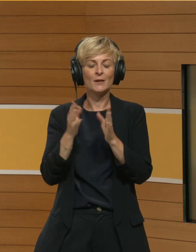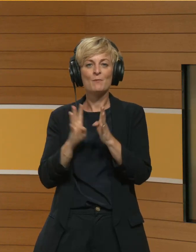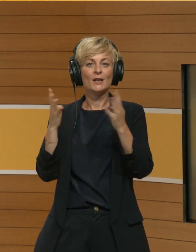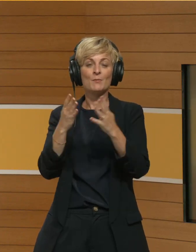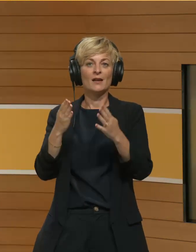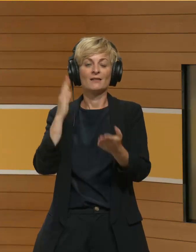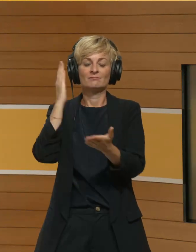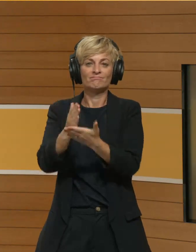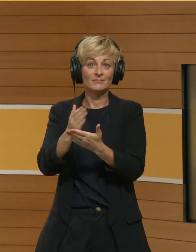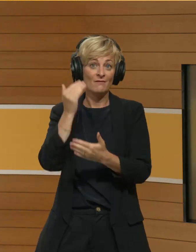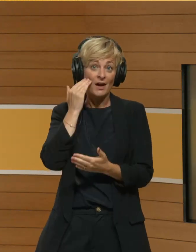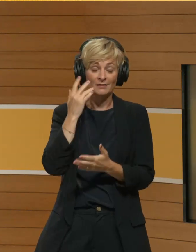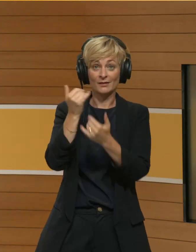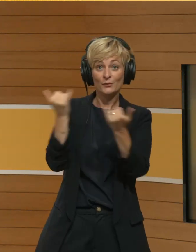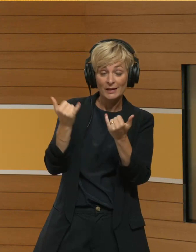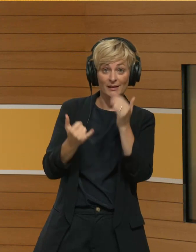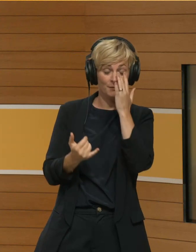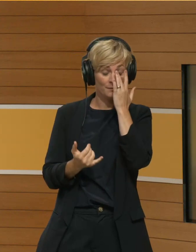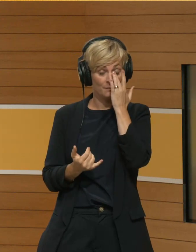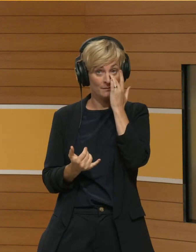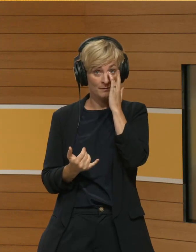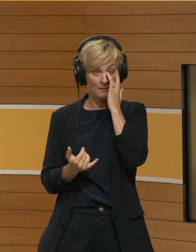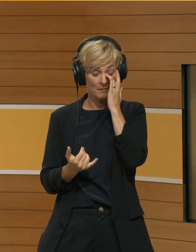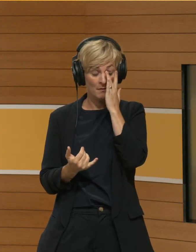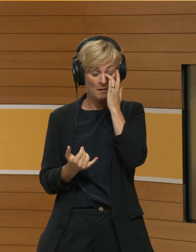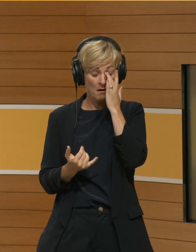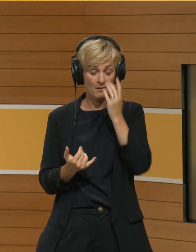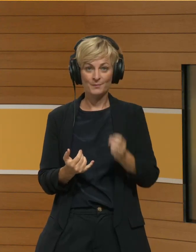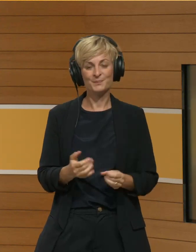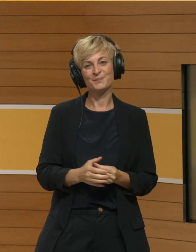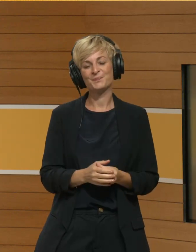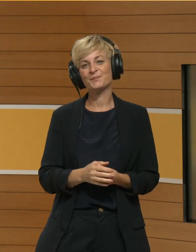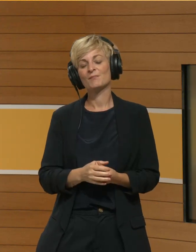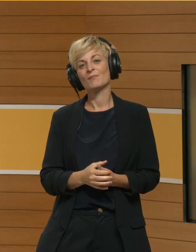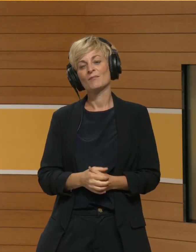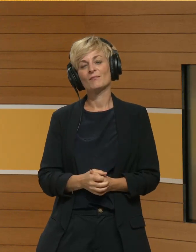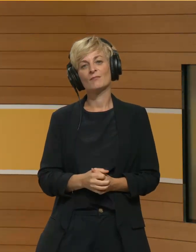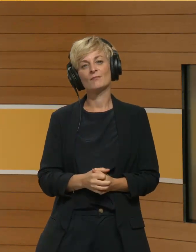would you say, did you reallocate capacities, and